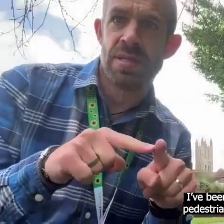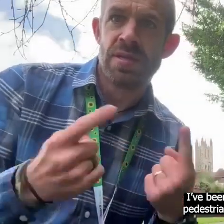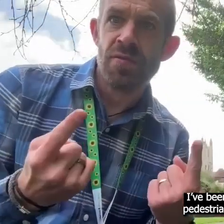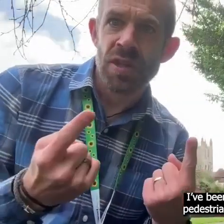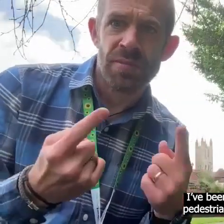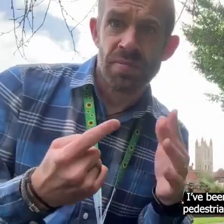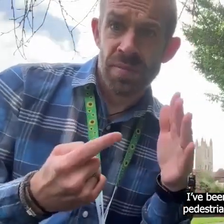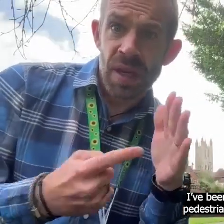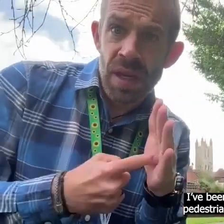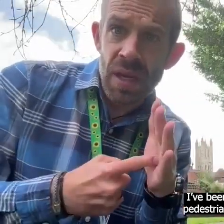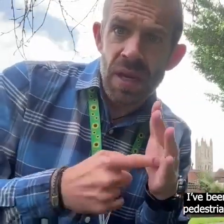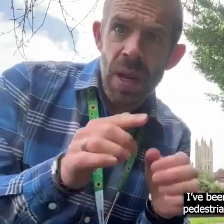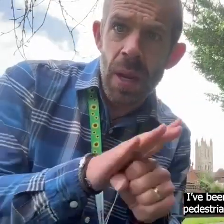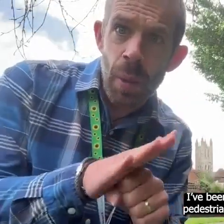improvements.